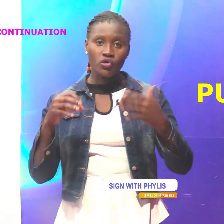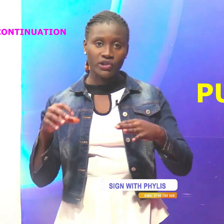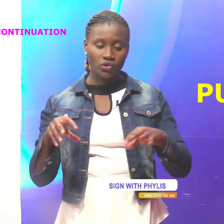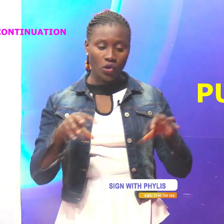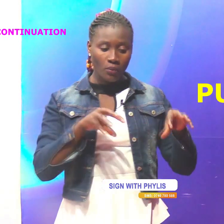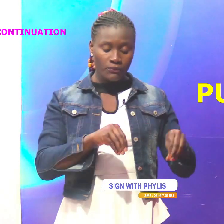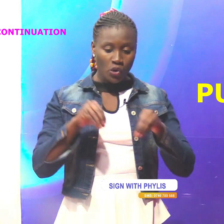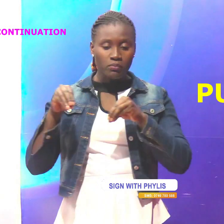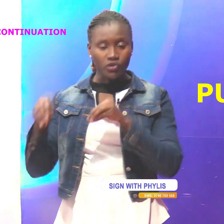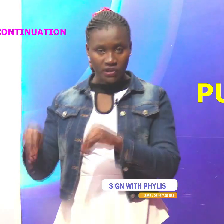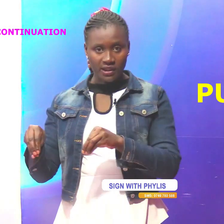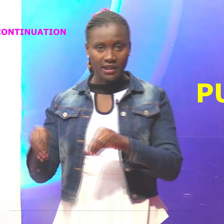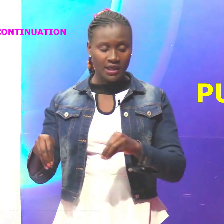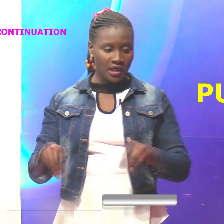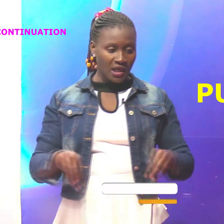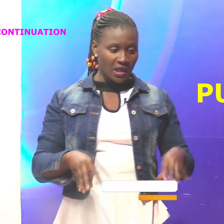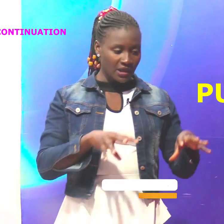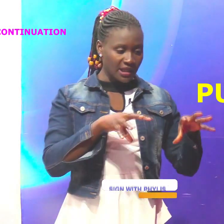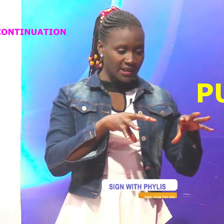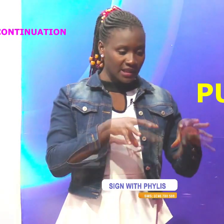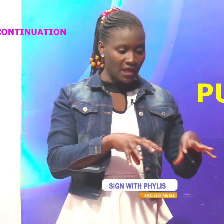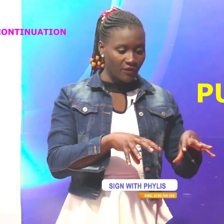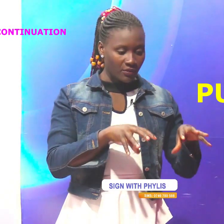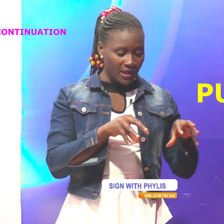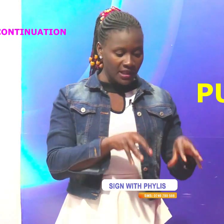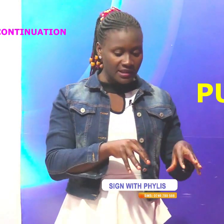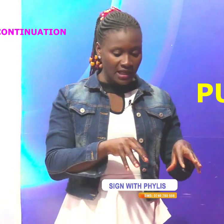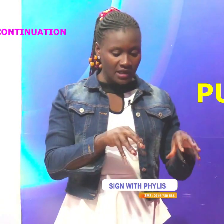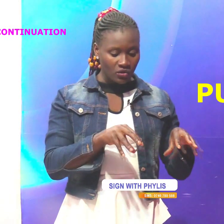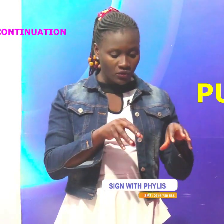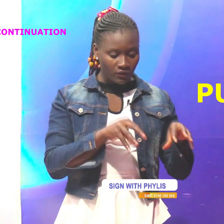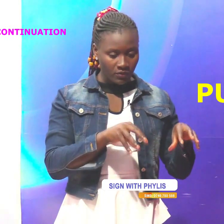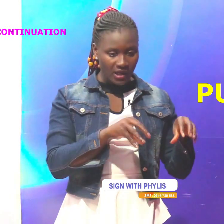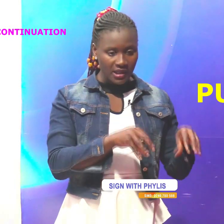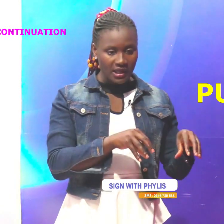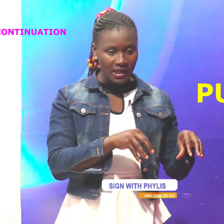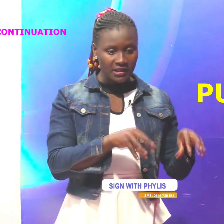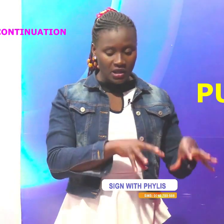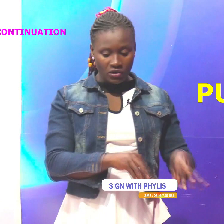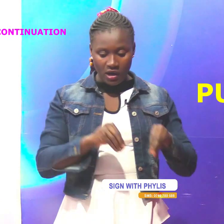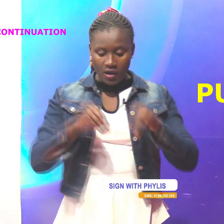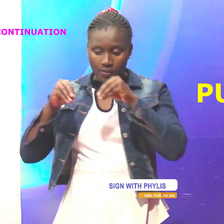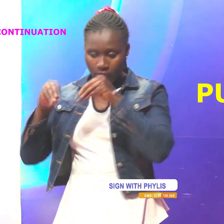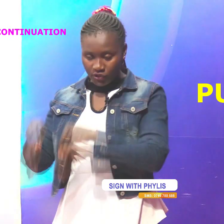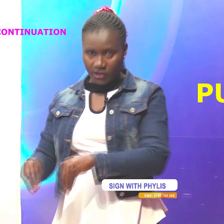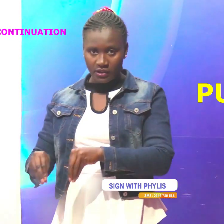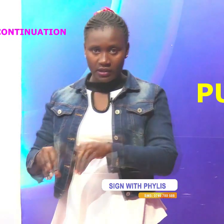So put. You're just taking from the other side or from the other hand, you are putting. So you